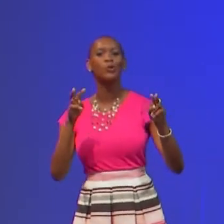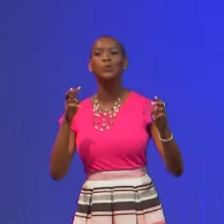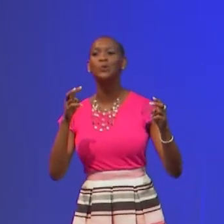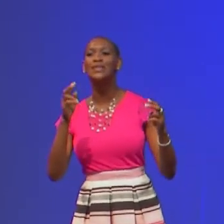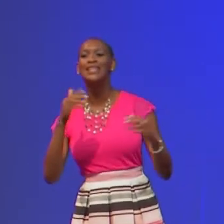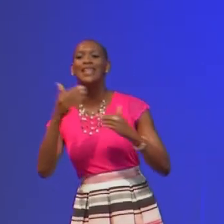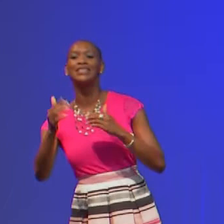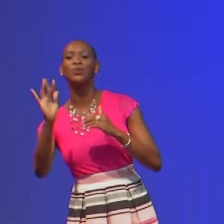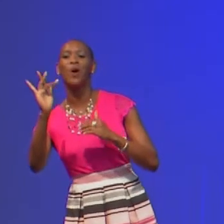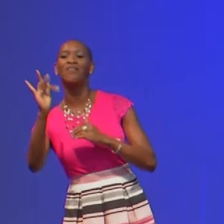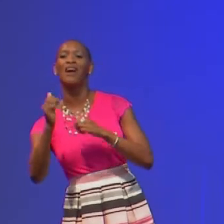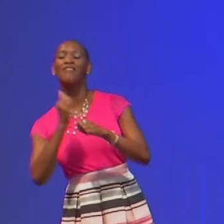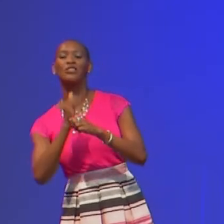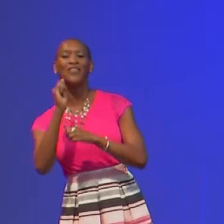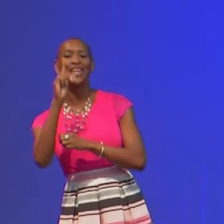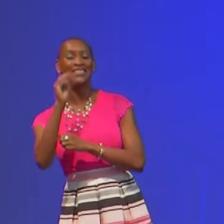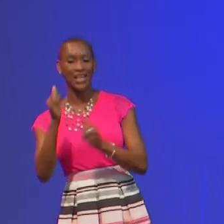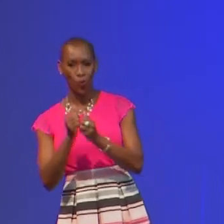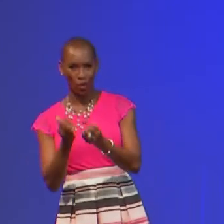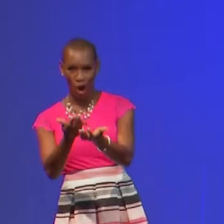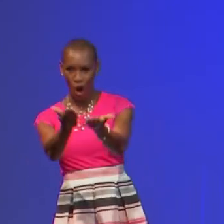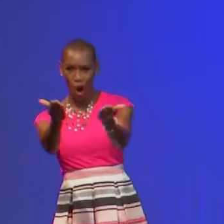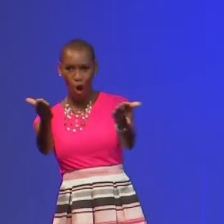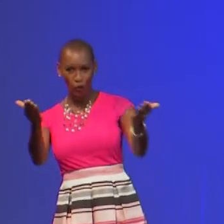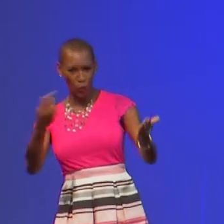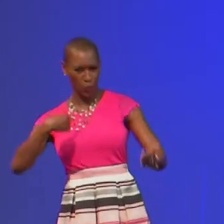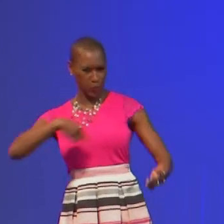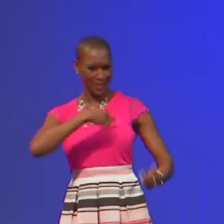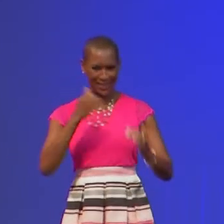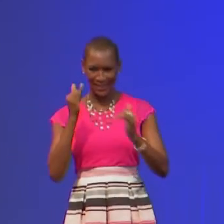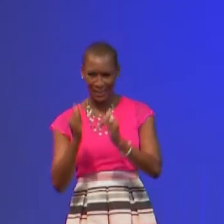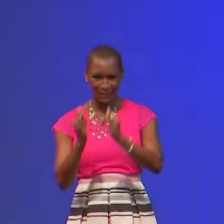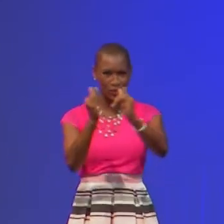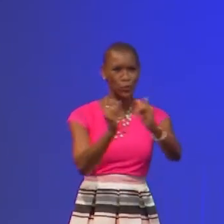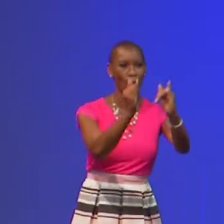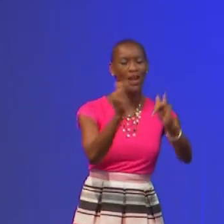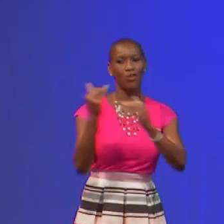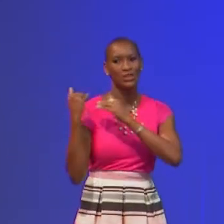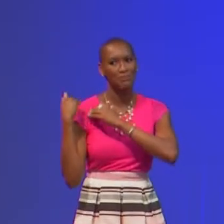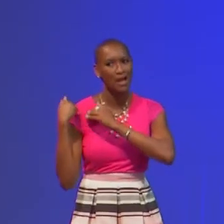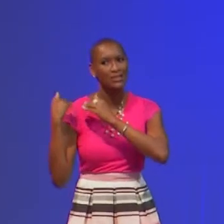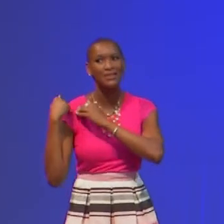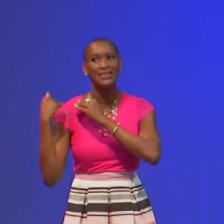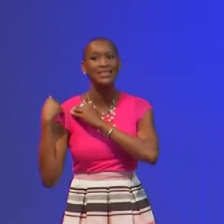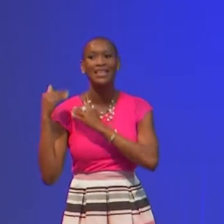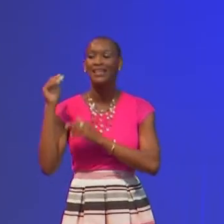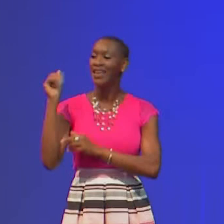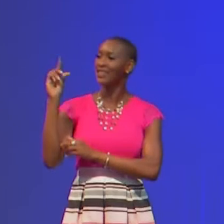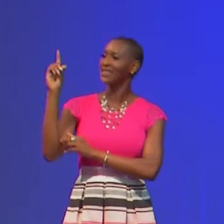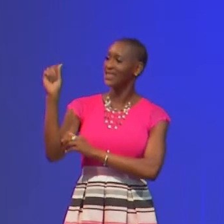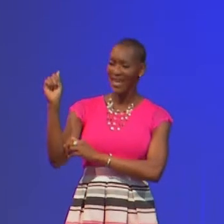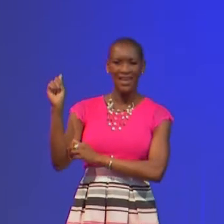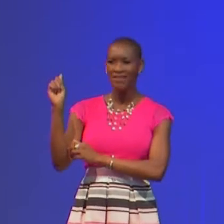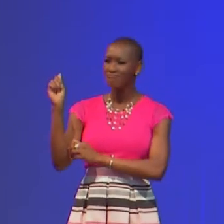and we look forward to spending the next 25 years and working with the ADA with all of you. We are